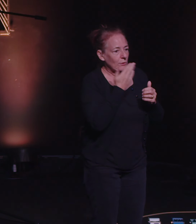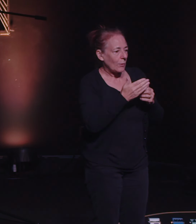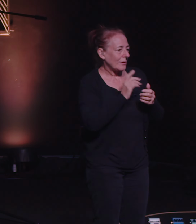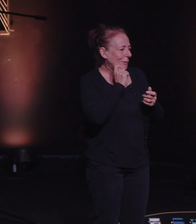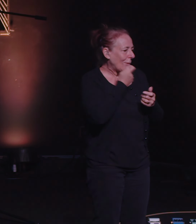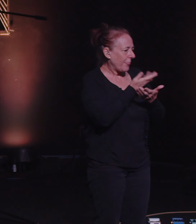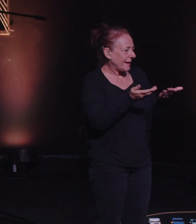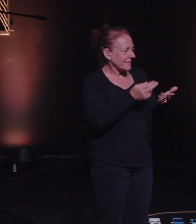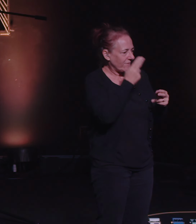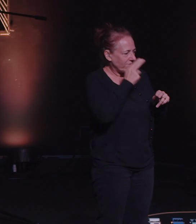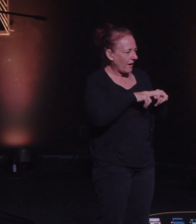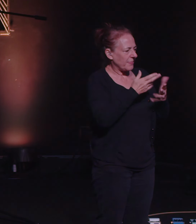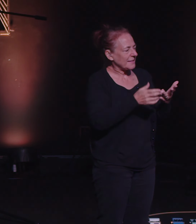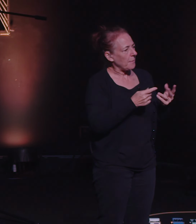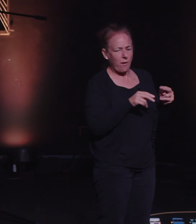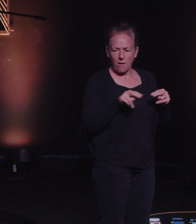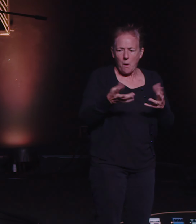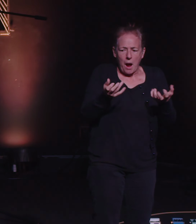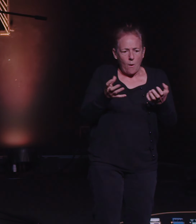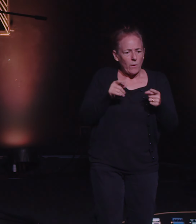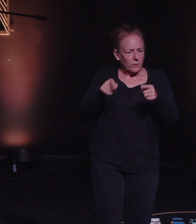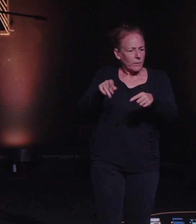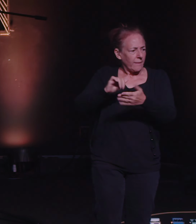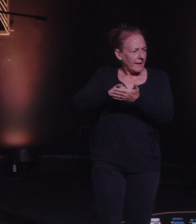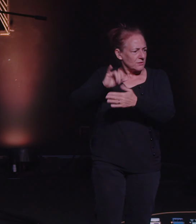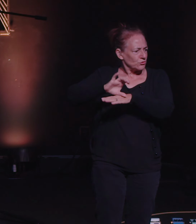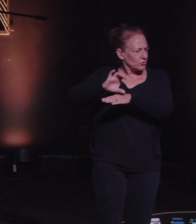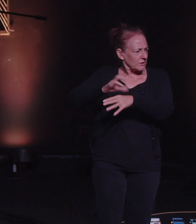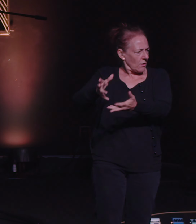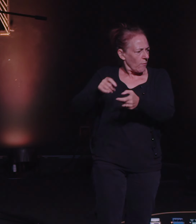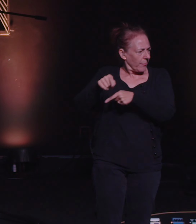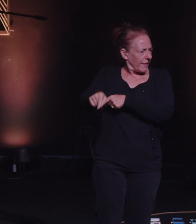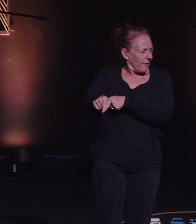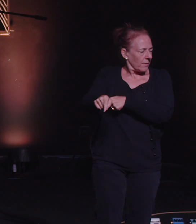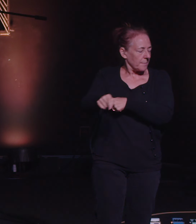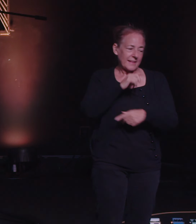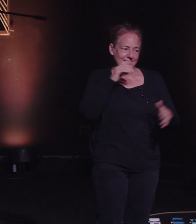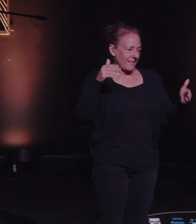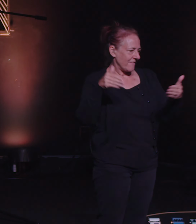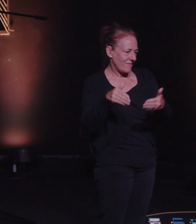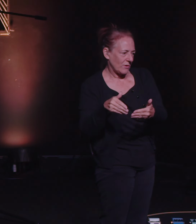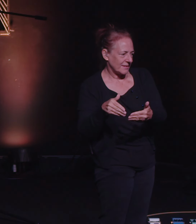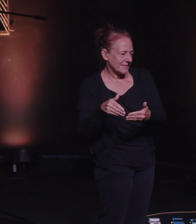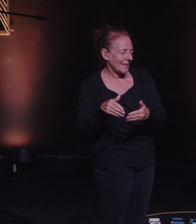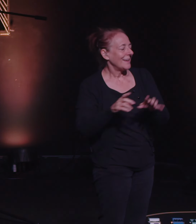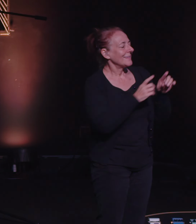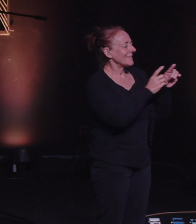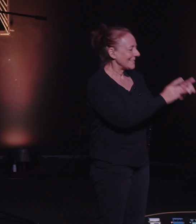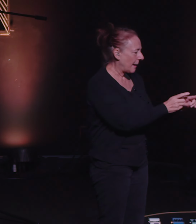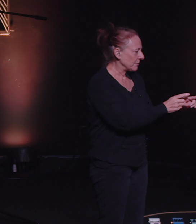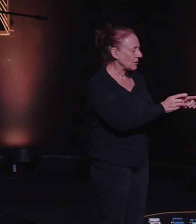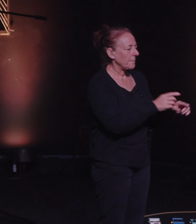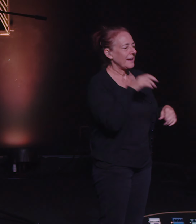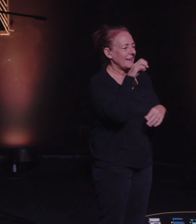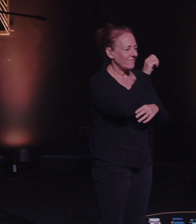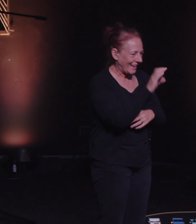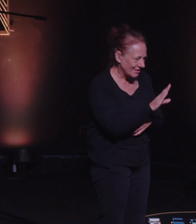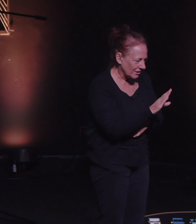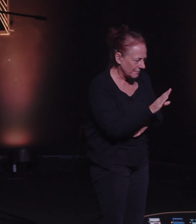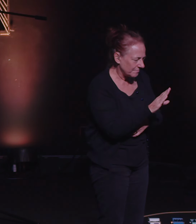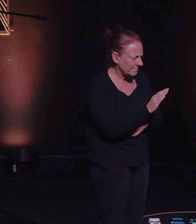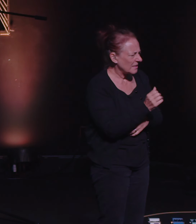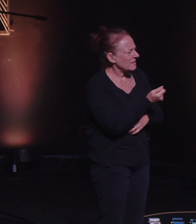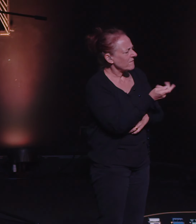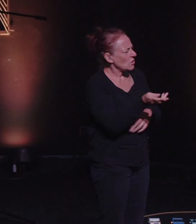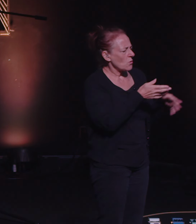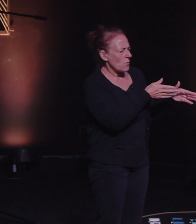some cool things to do that. That's all fine. But that's not going to be the focus. The focus is going to be discipleship and evangelism. Now, there's a couple